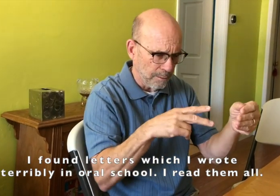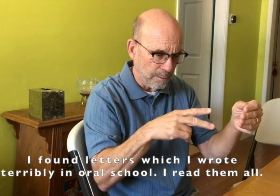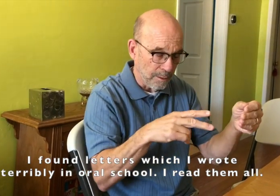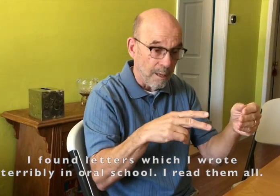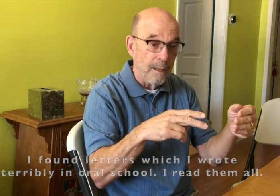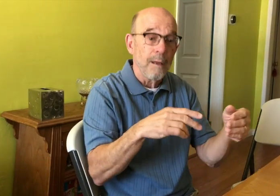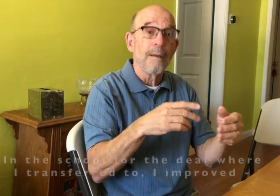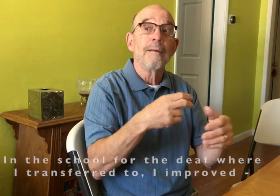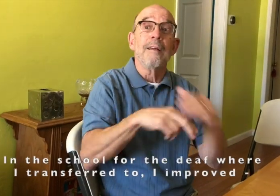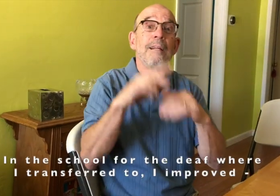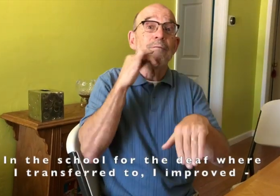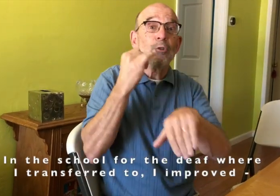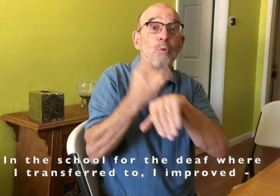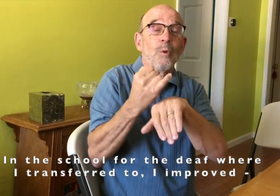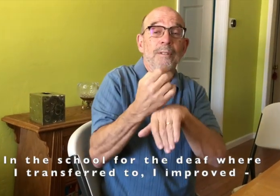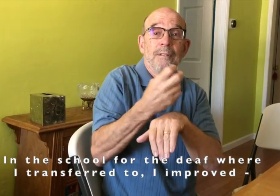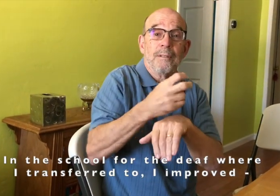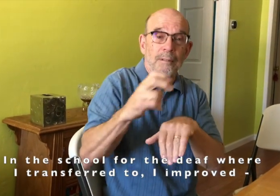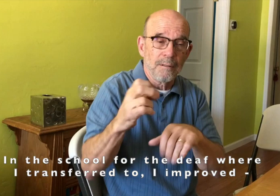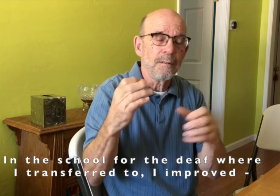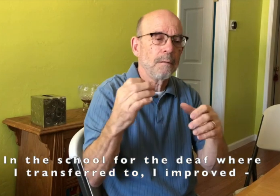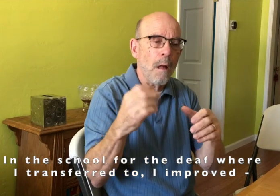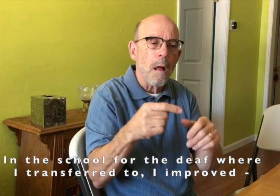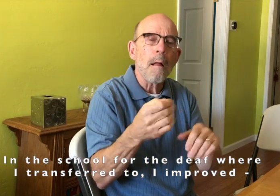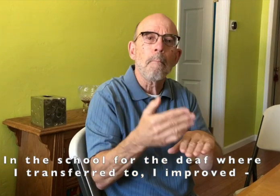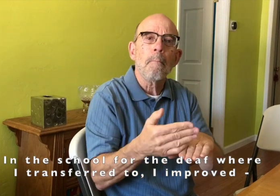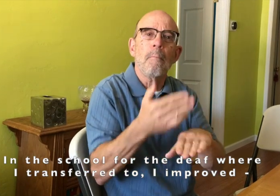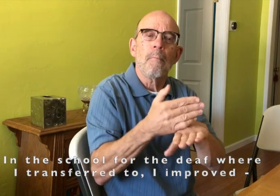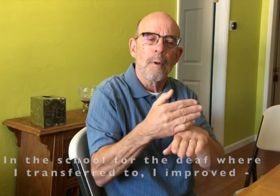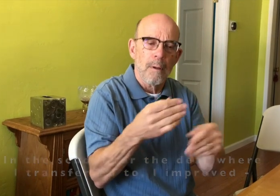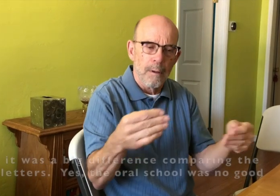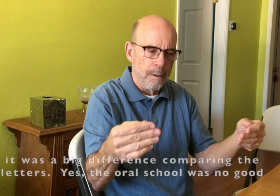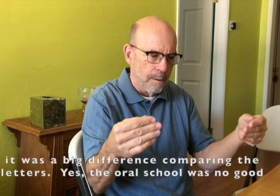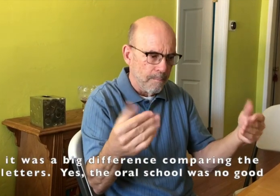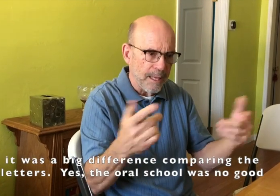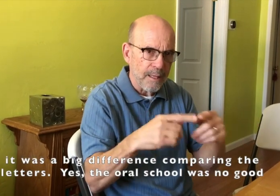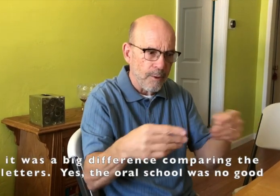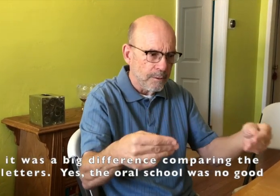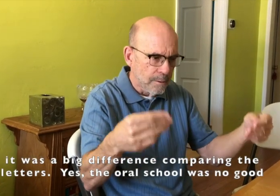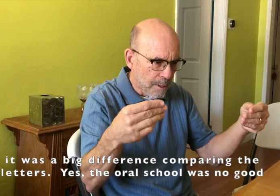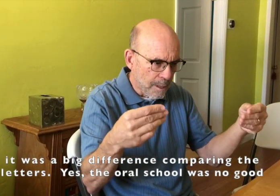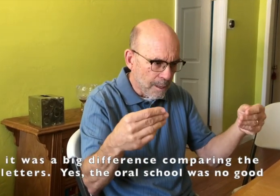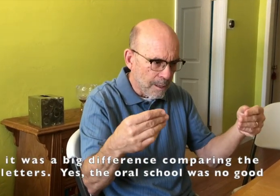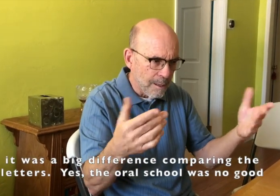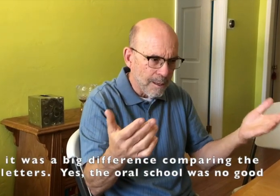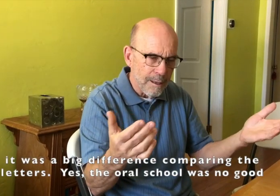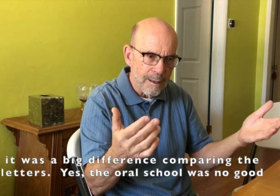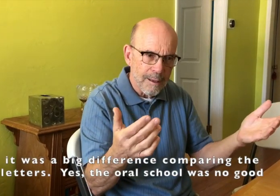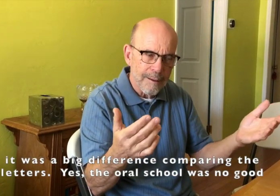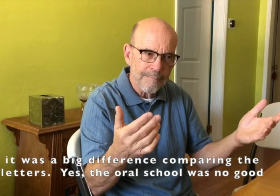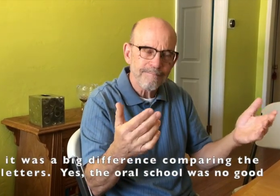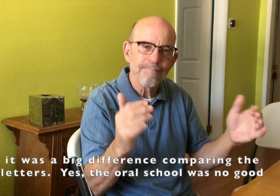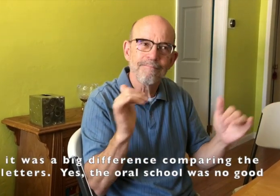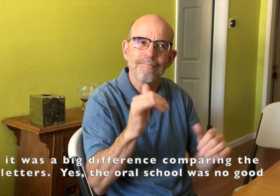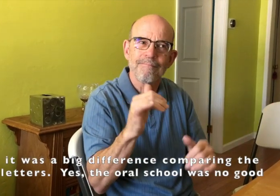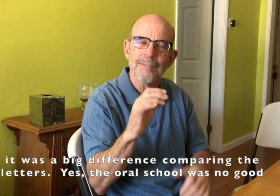school. I read them all. And in the school for the deaf, where I transferred to, it was a big difference comparing the